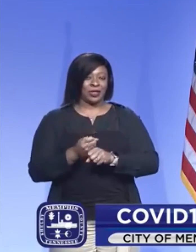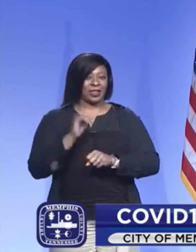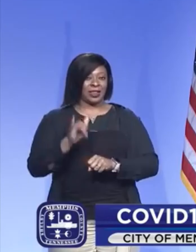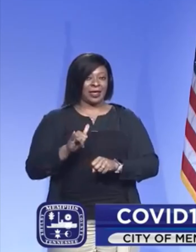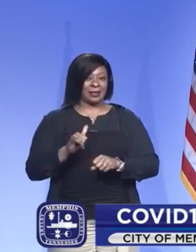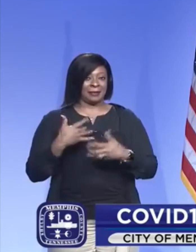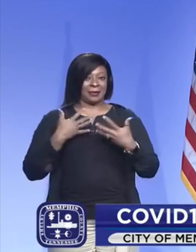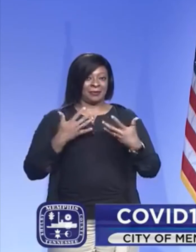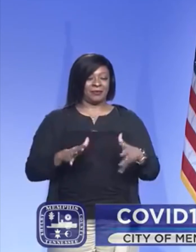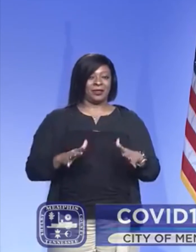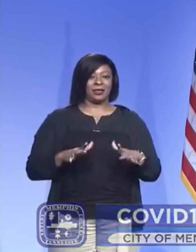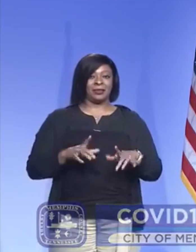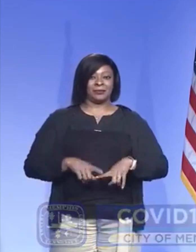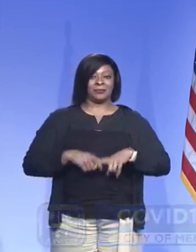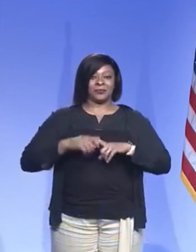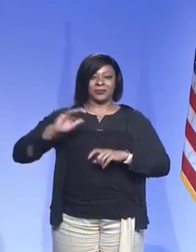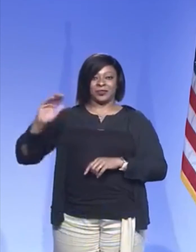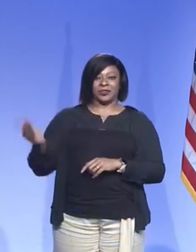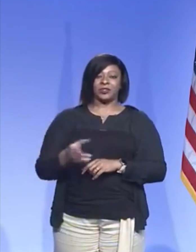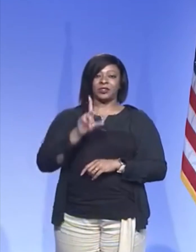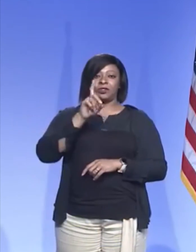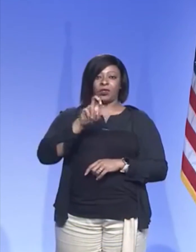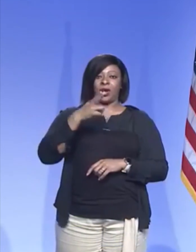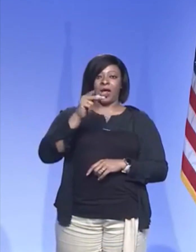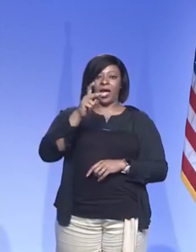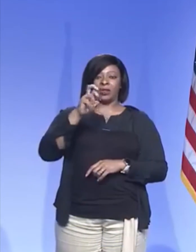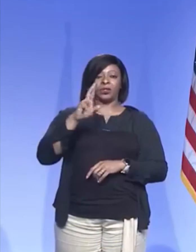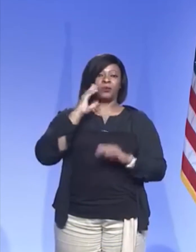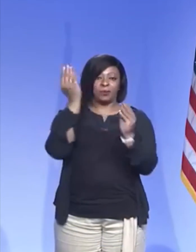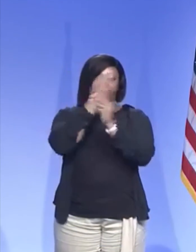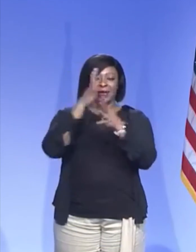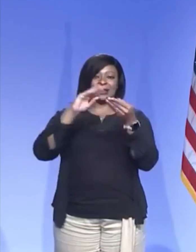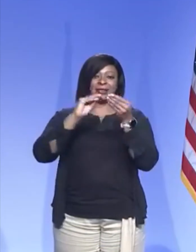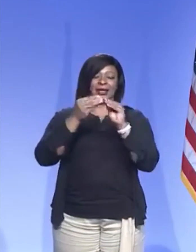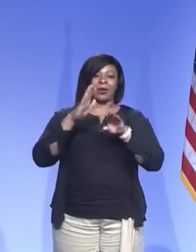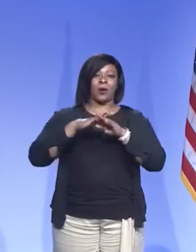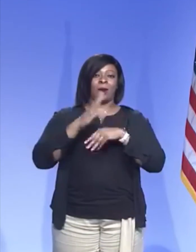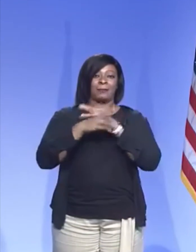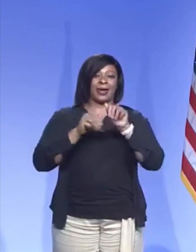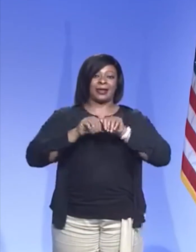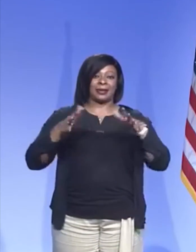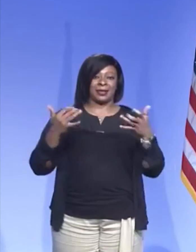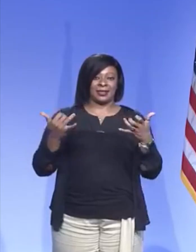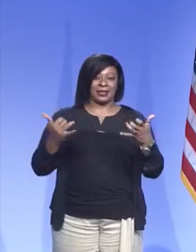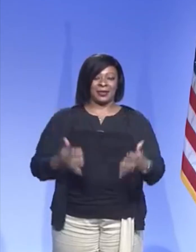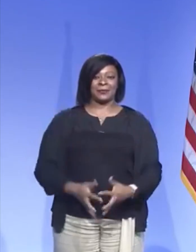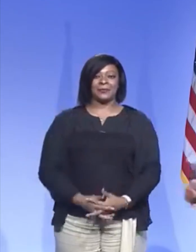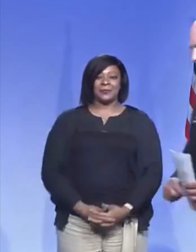I'll take a pause and I'll introduce Dr. Householder, who will give us some data on the pandemic today.